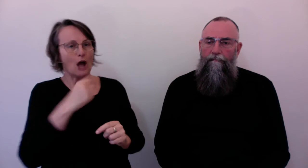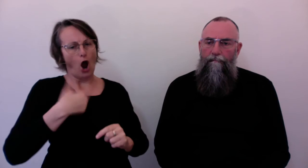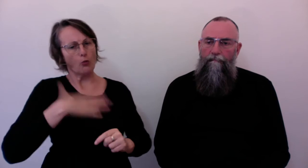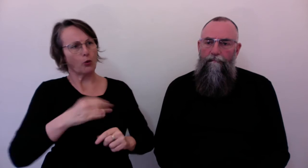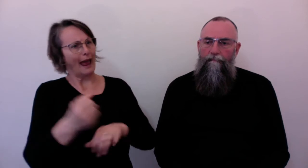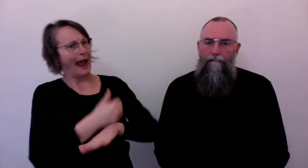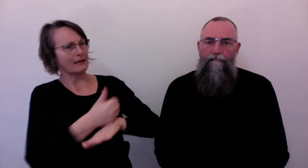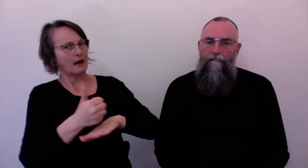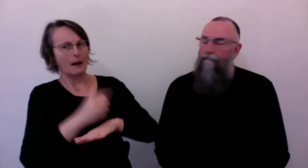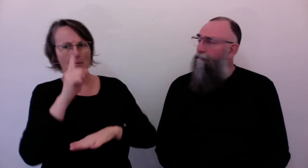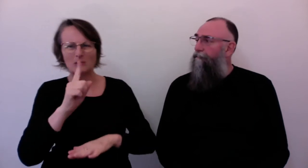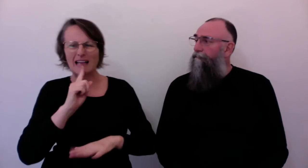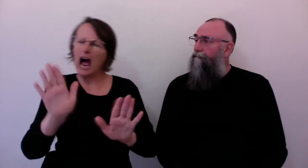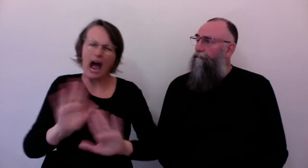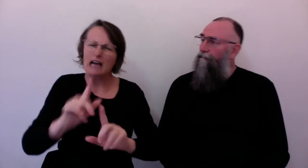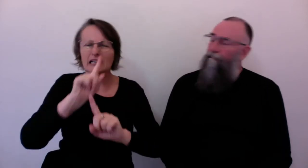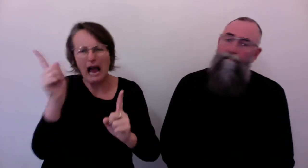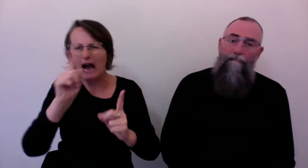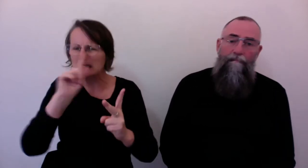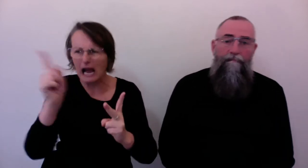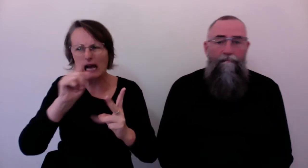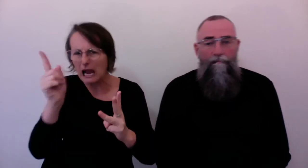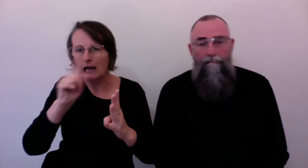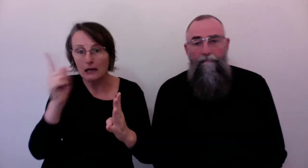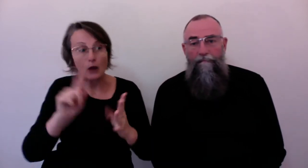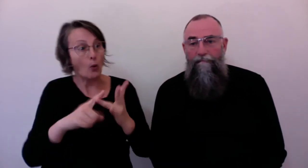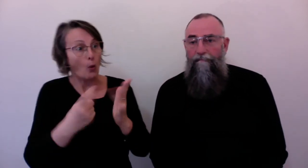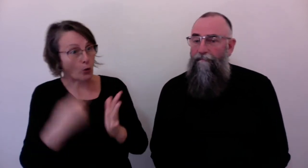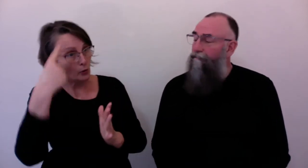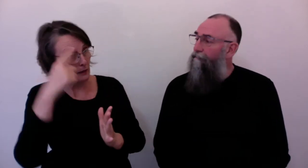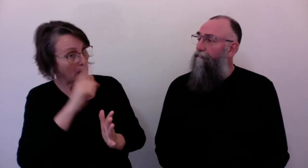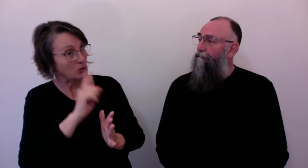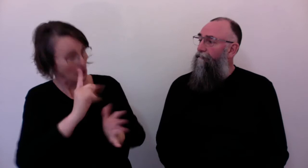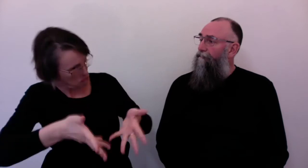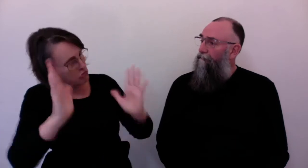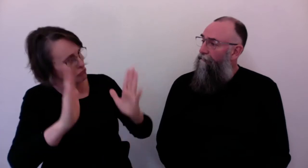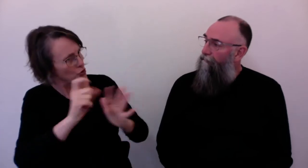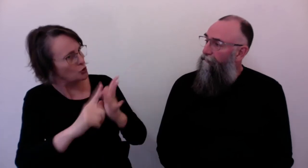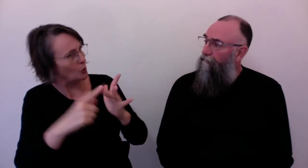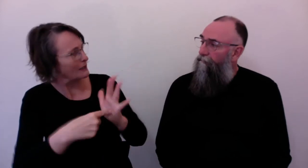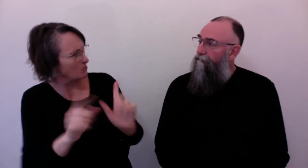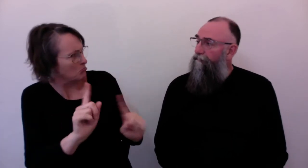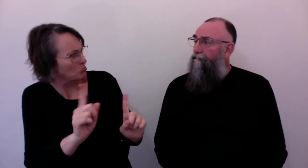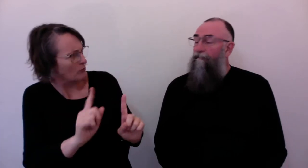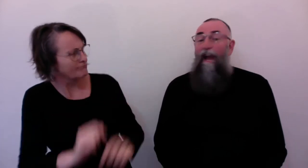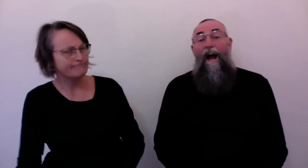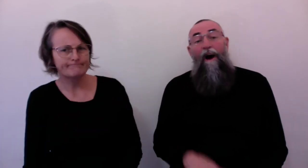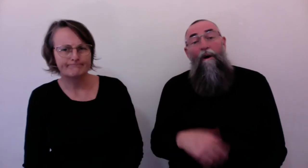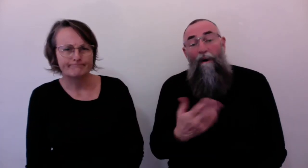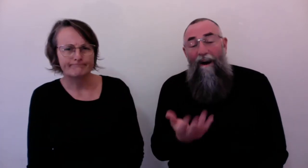is, here's the roadblocks? Or were people straight away going, this is going to be something that you can pursue? Like, what were those conversations? Well, family and